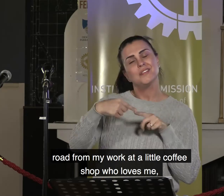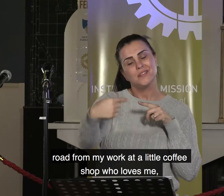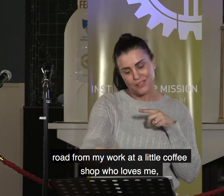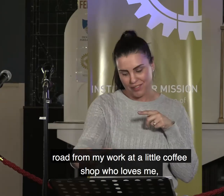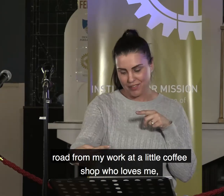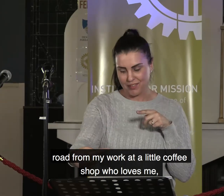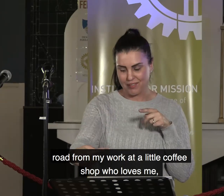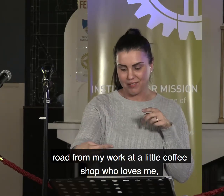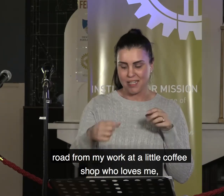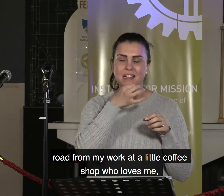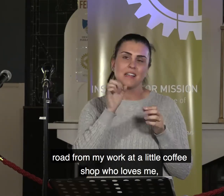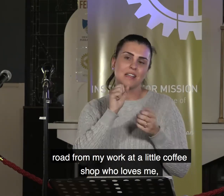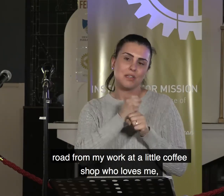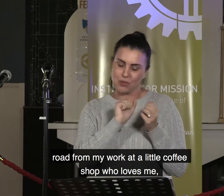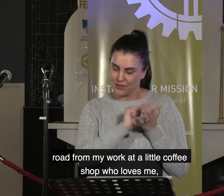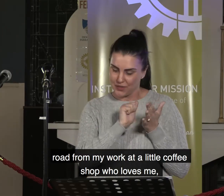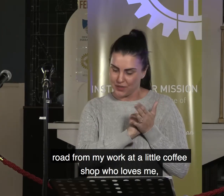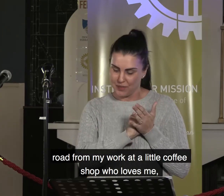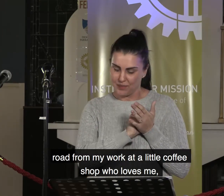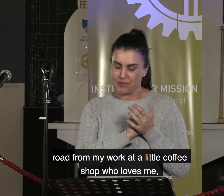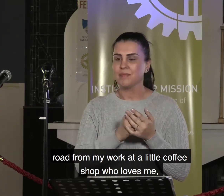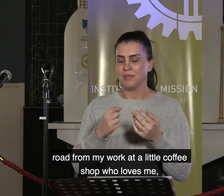at a little coffee shop, who loves me,